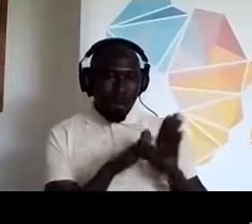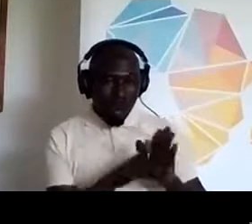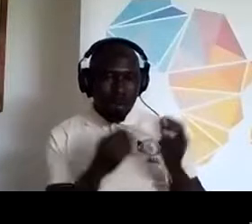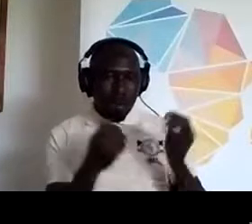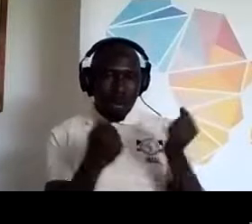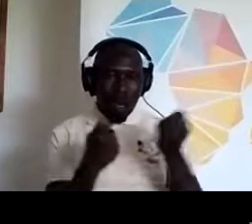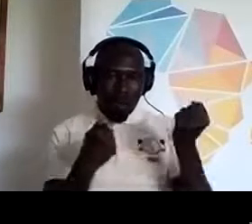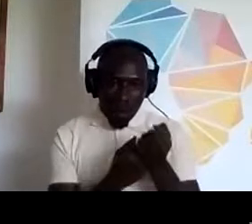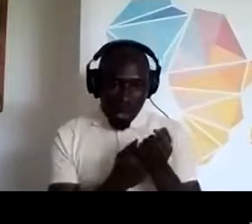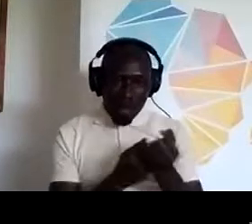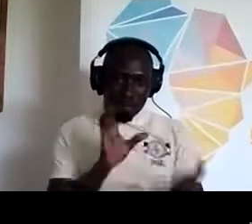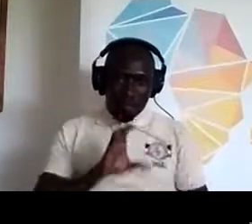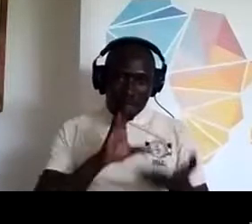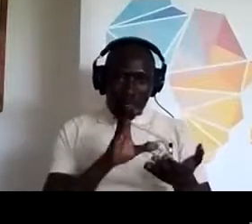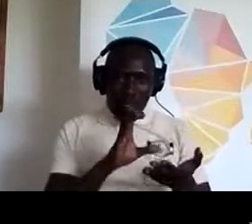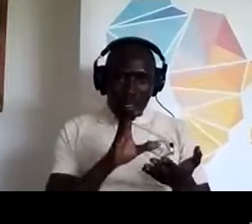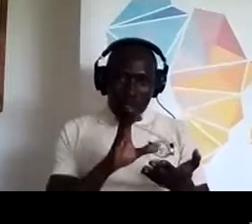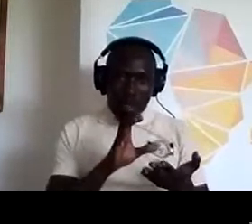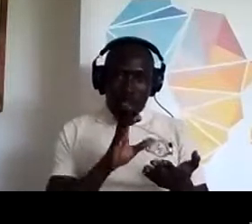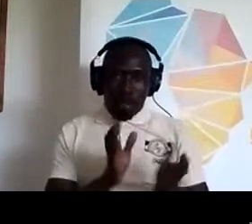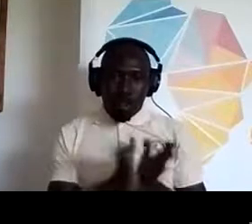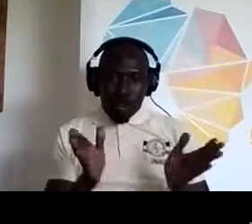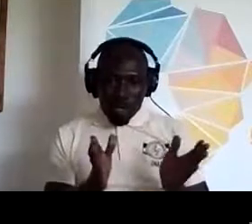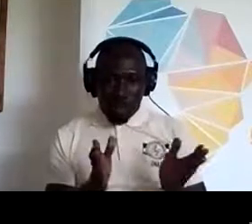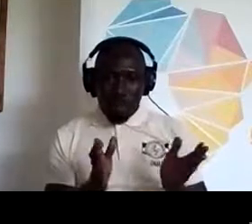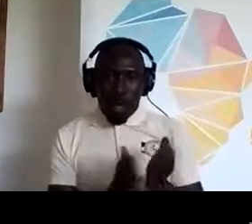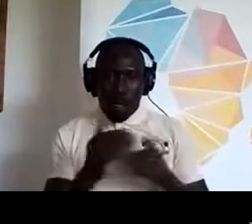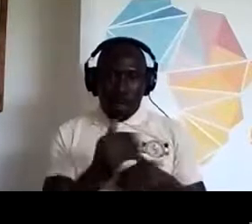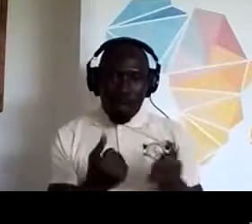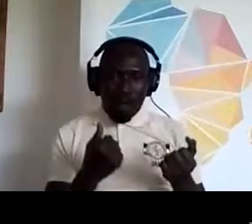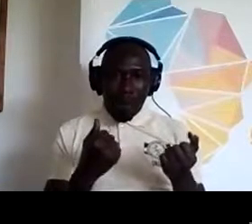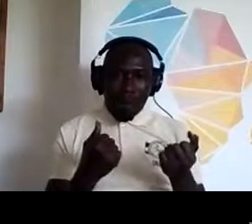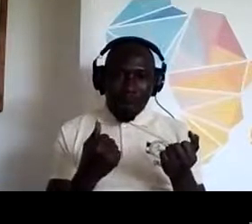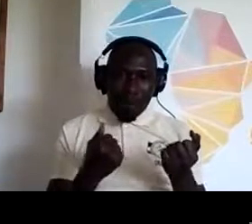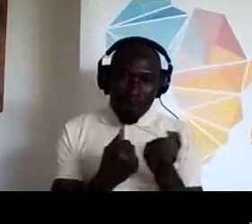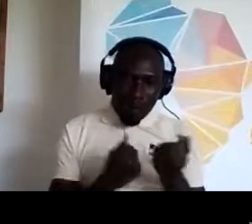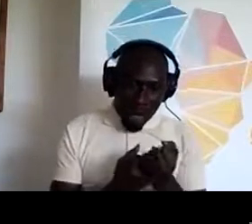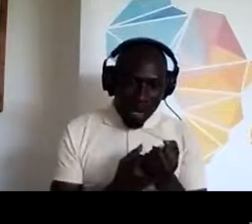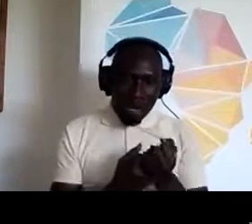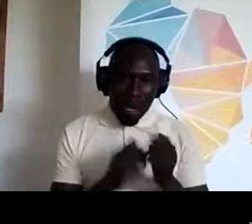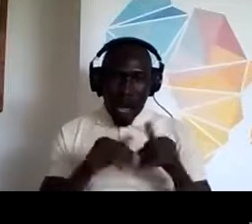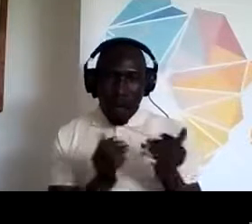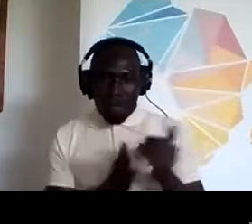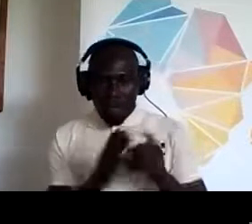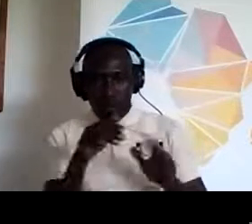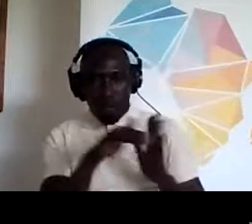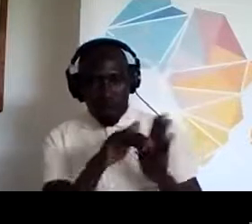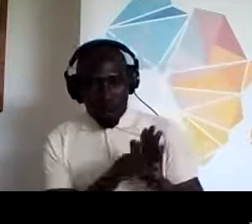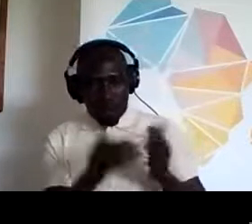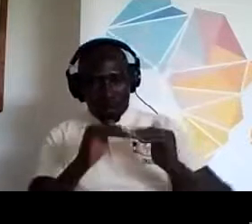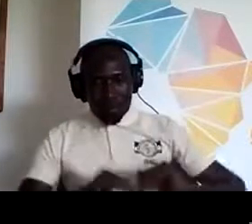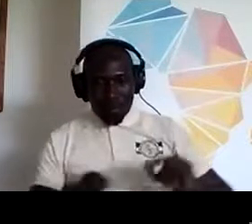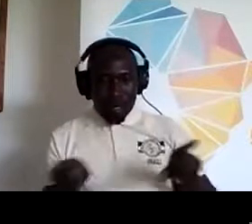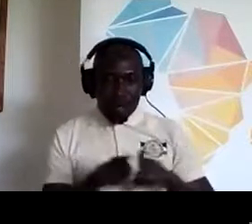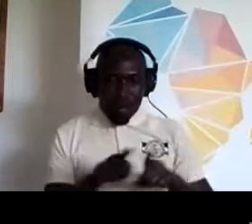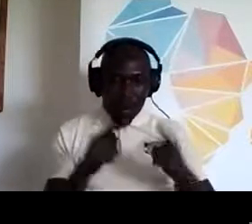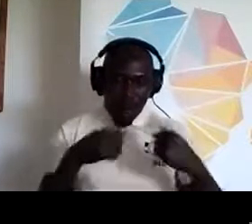by this Universal Access Fund, how accessible those programs are. We also